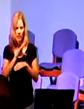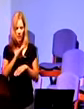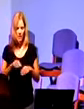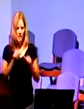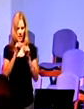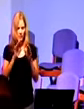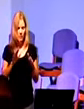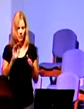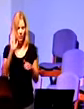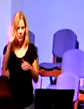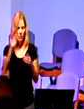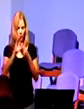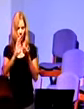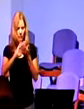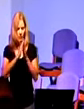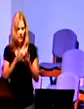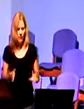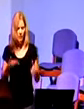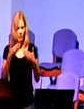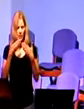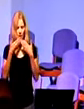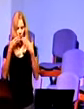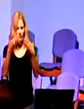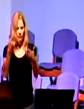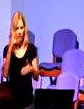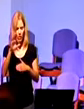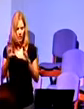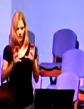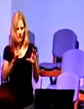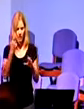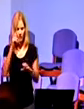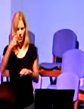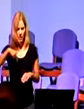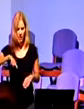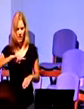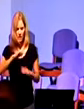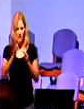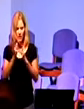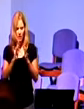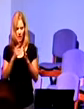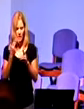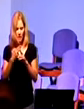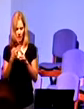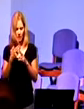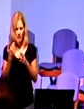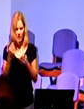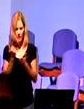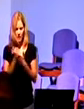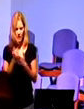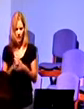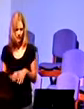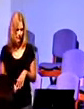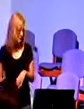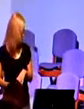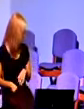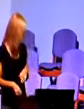your peace, our Father. We are grateful for all you have done for us. In Jesus' name, amen.